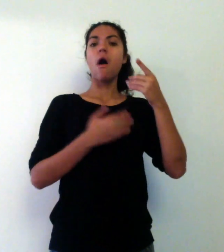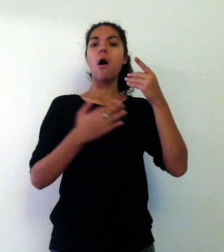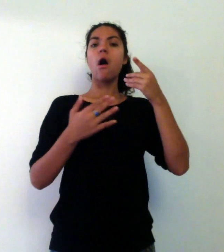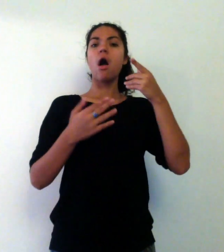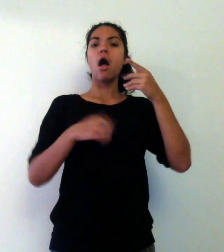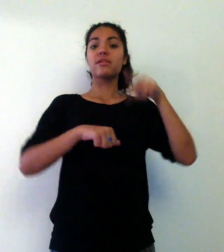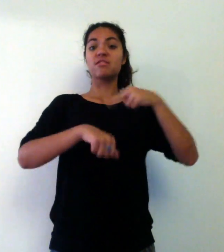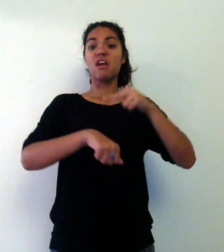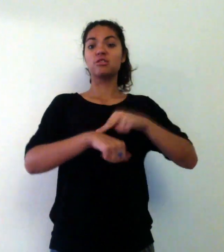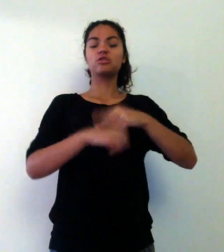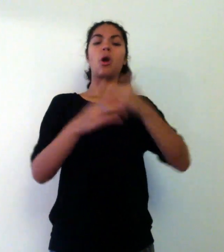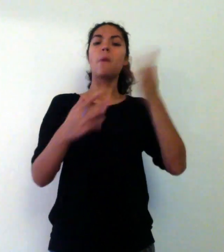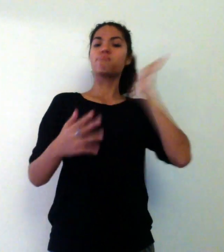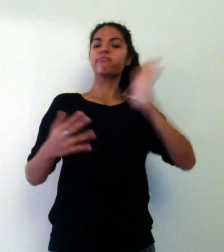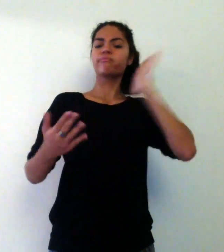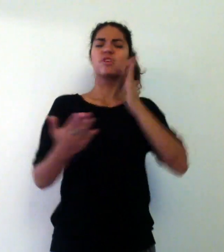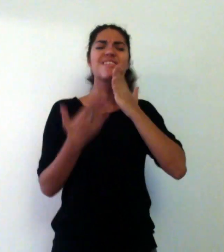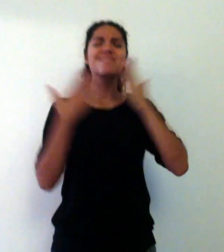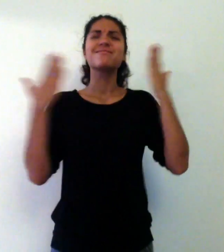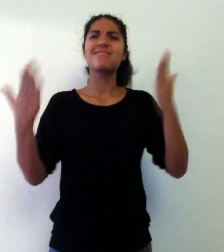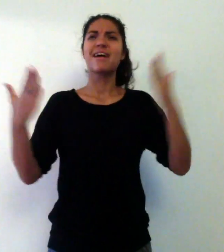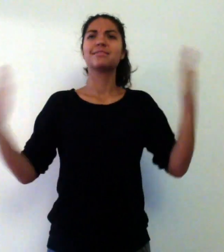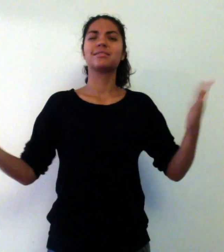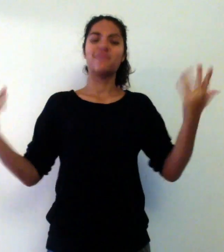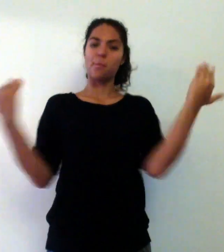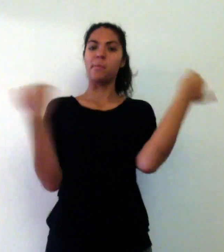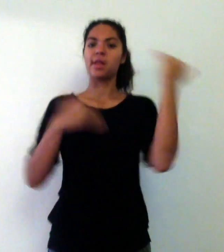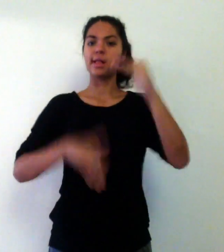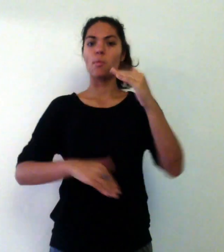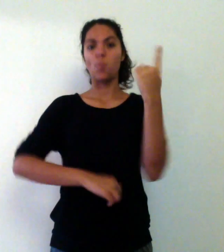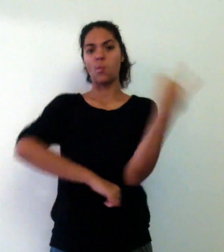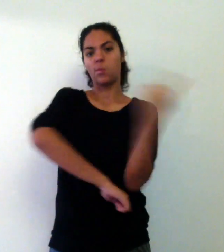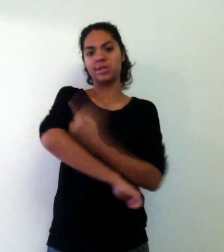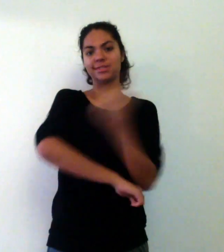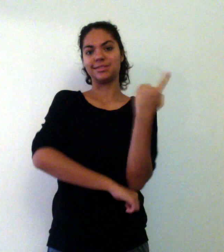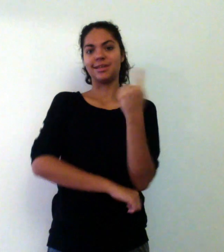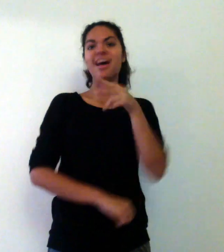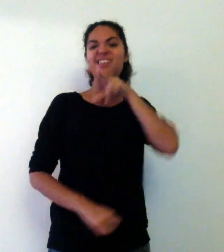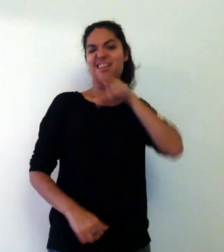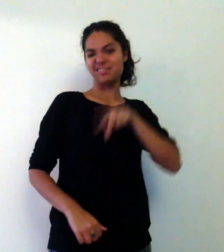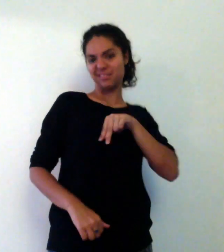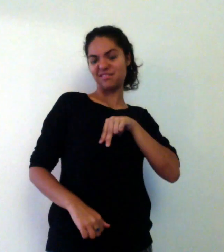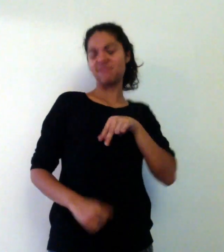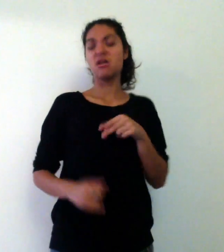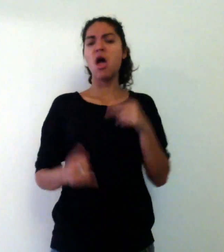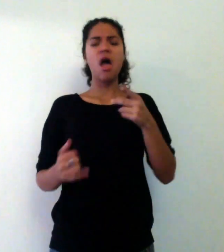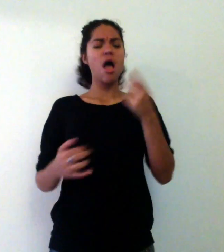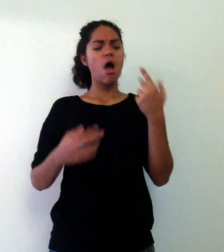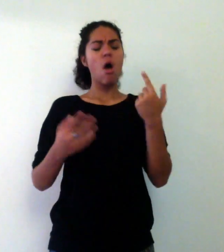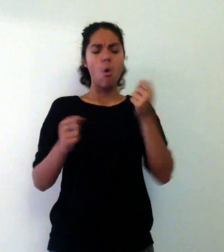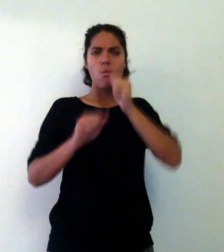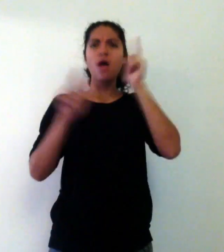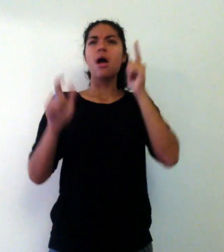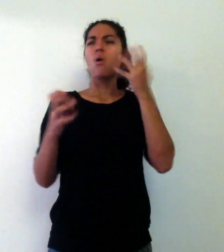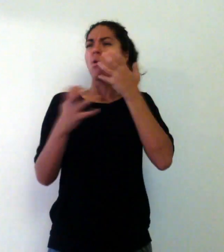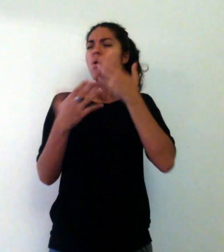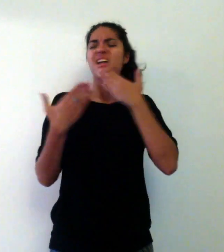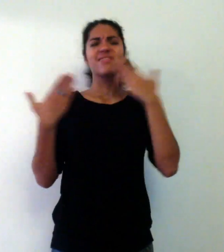of recognizing that by the merciful hand of God, our food has been provided for us. Now, at least in America, I